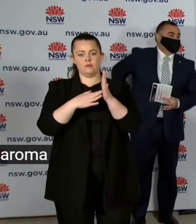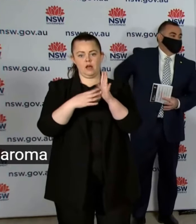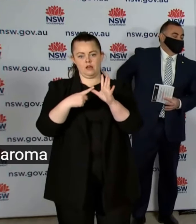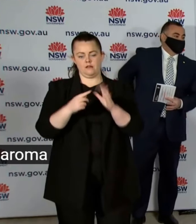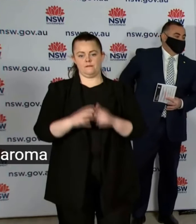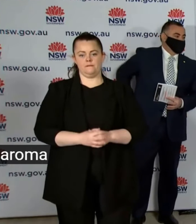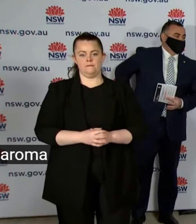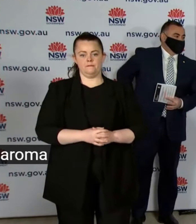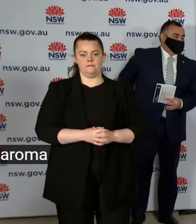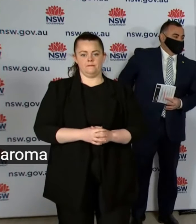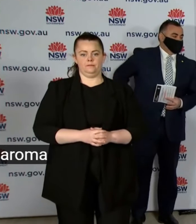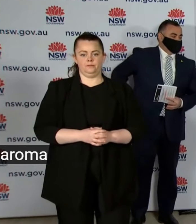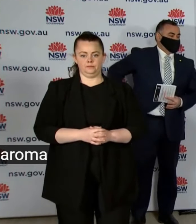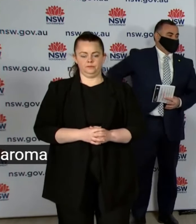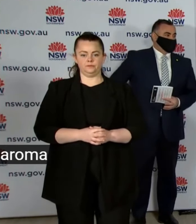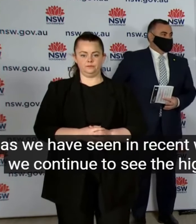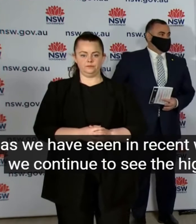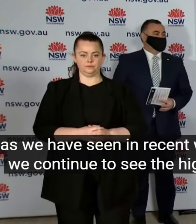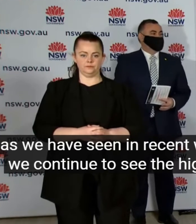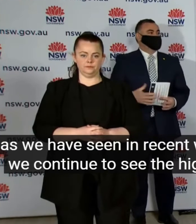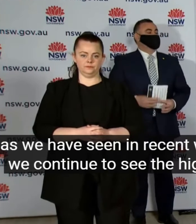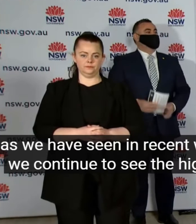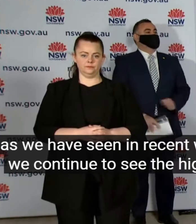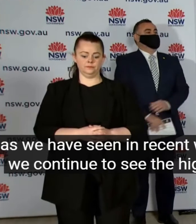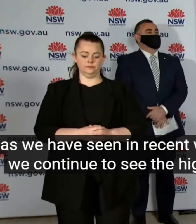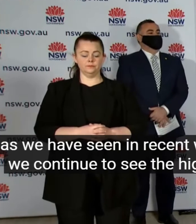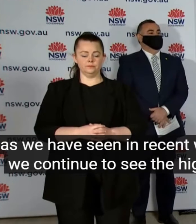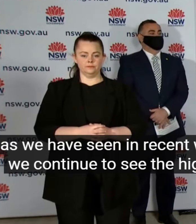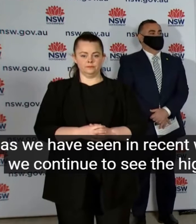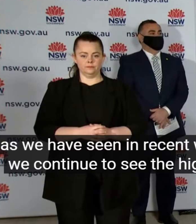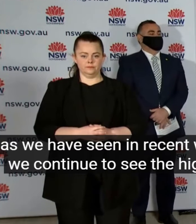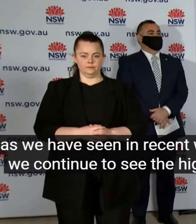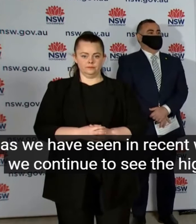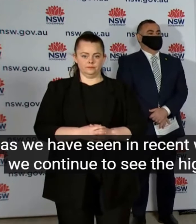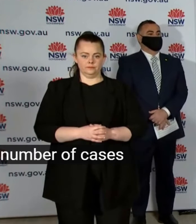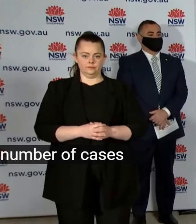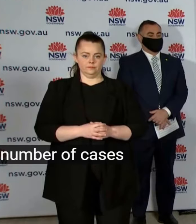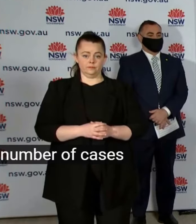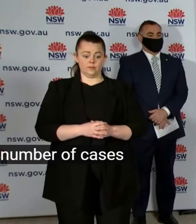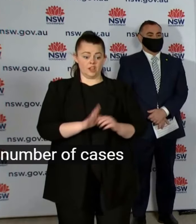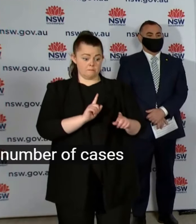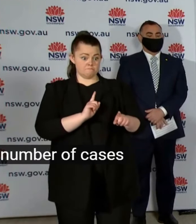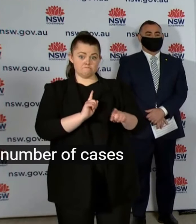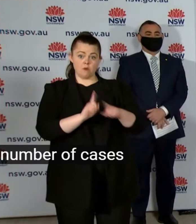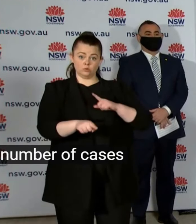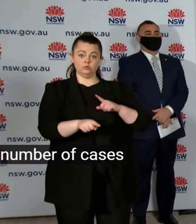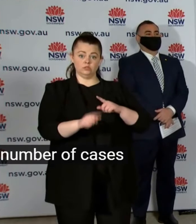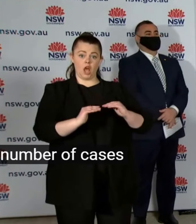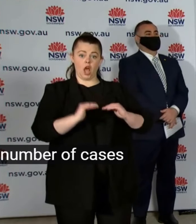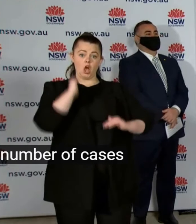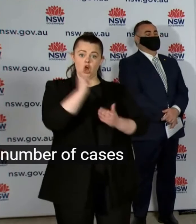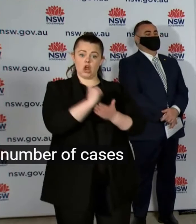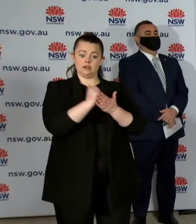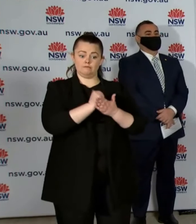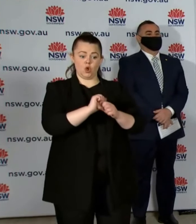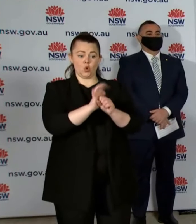As we have seen in recent weeks, we continue to see the highest number of cases in